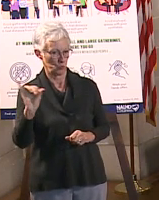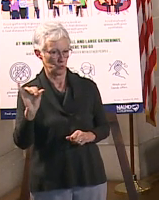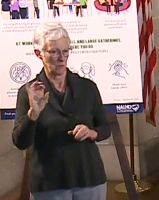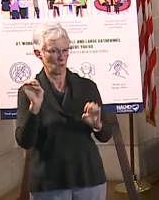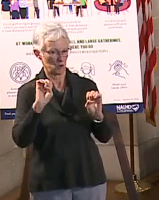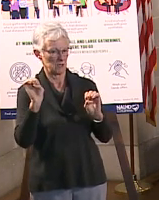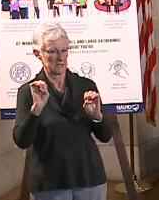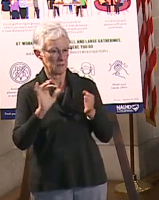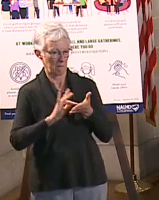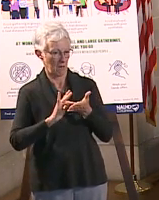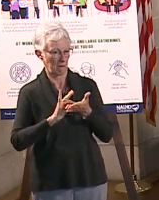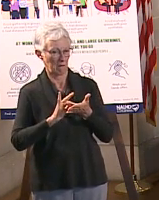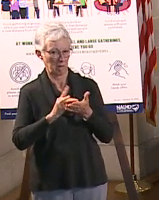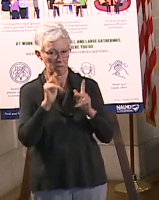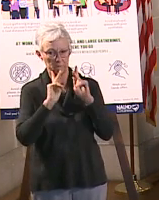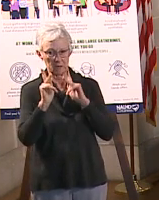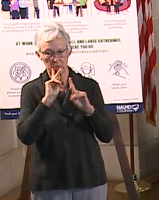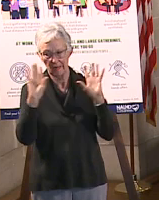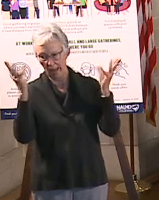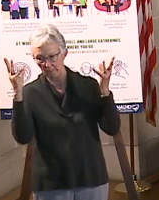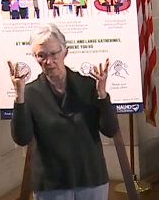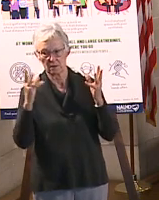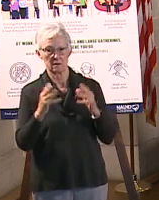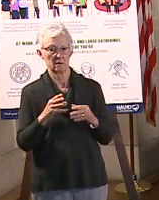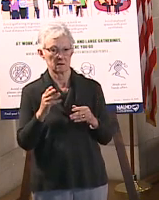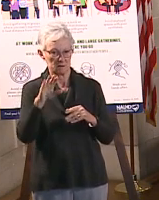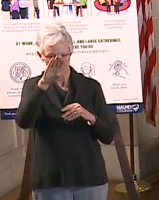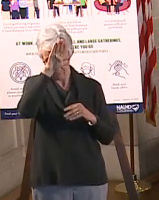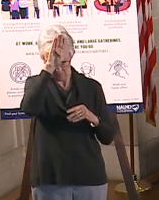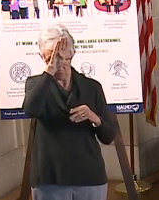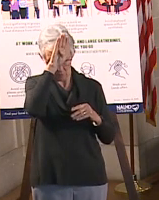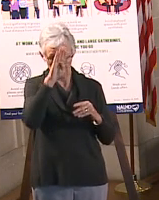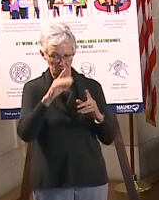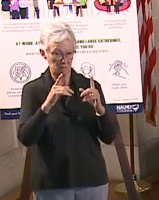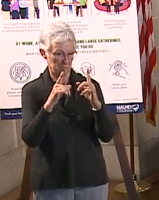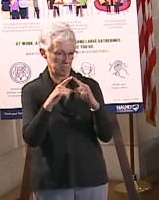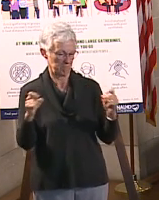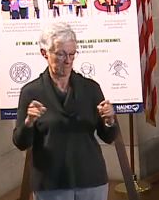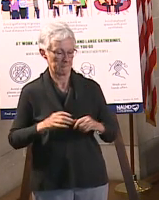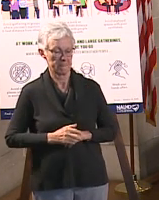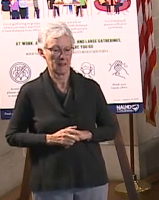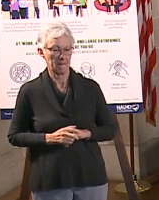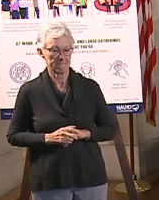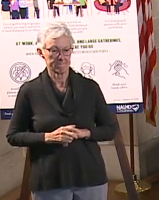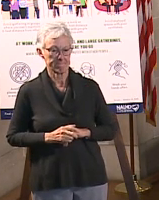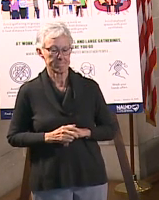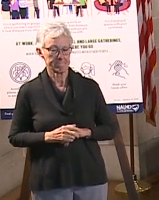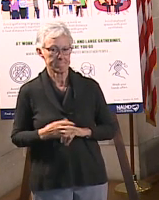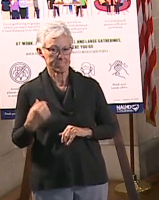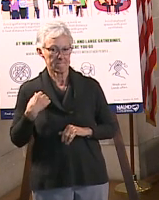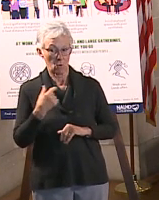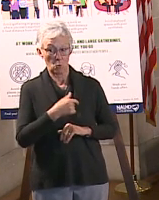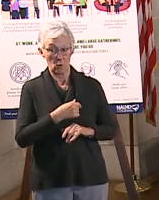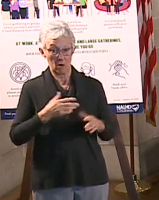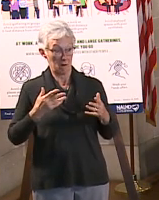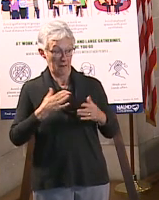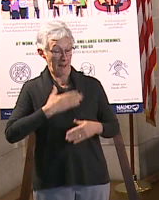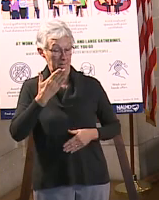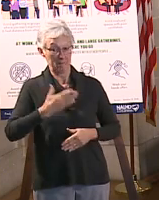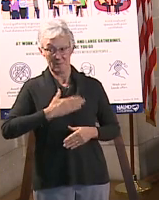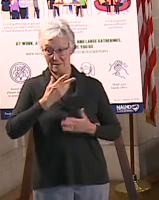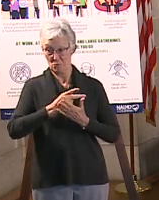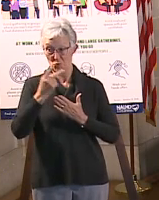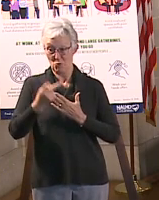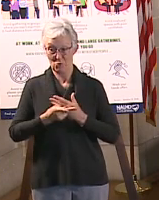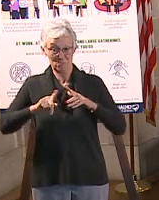category. So we're very excited that this program has started. We're looking forward to getting more vaccines in the future.